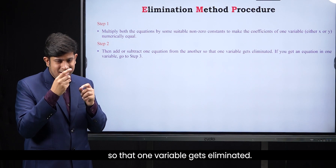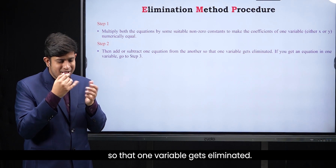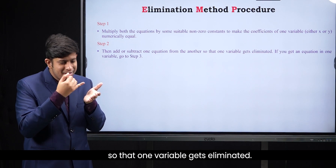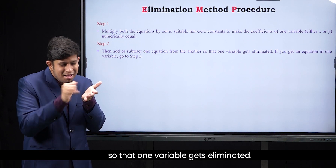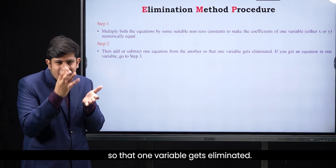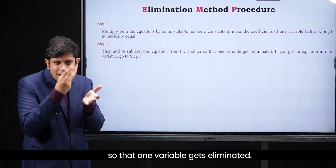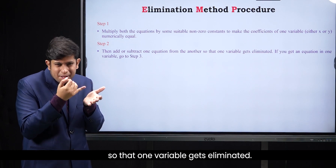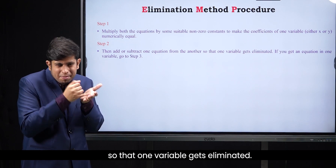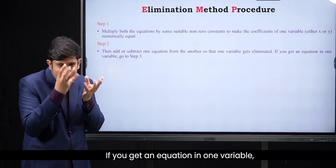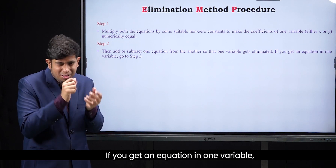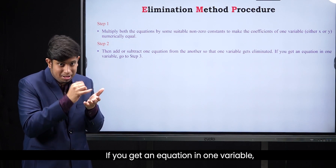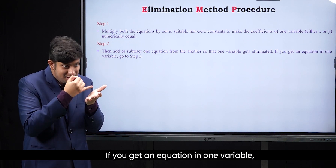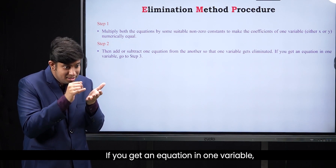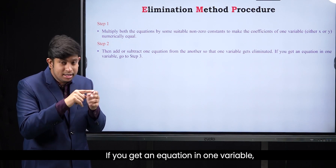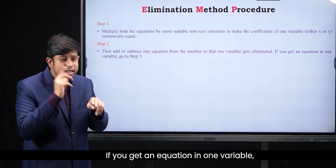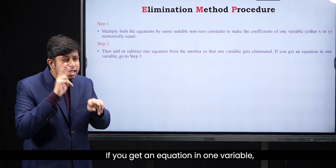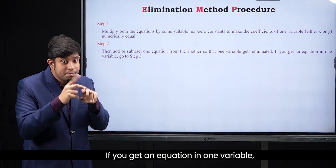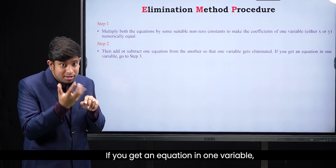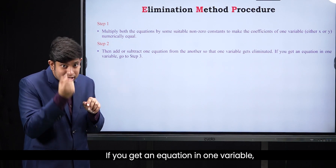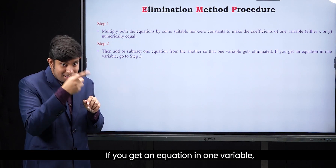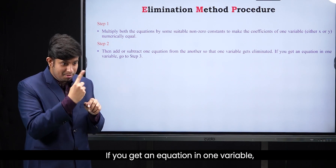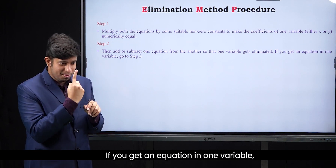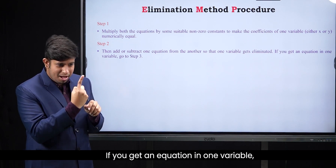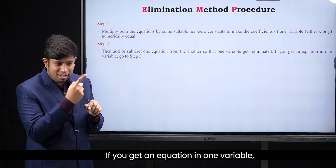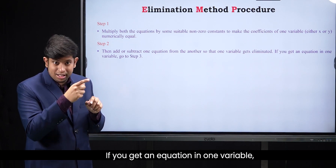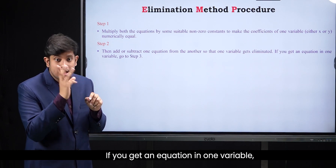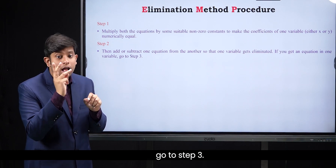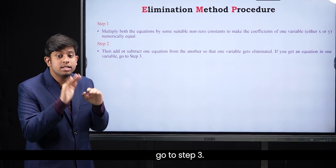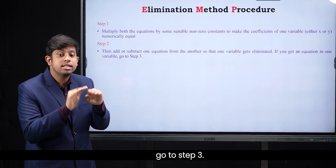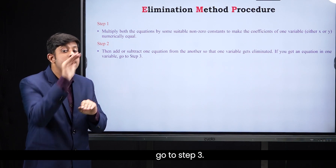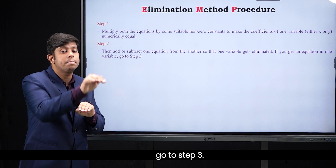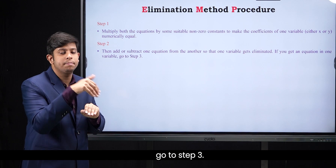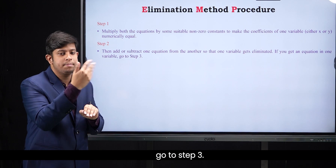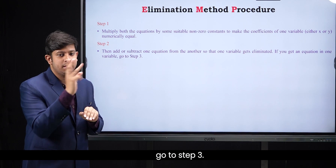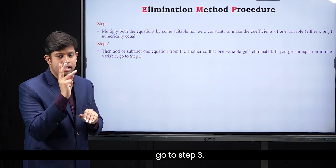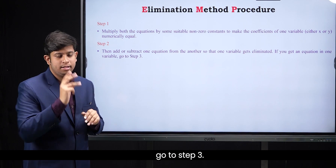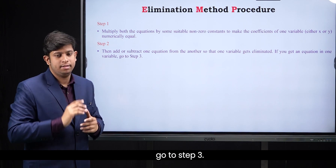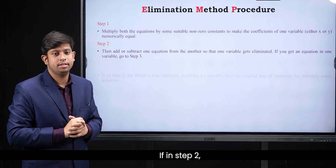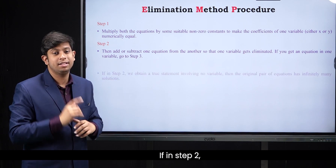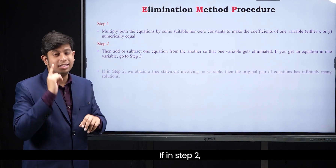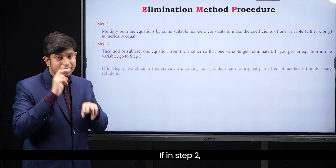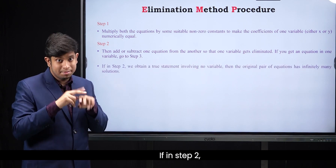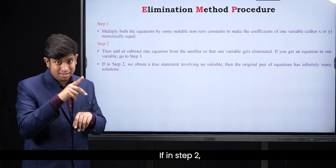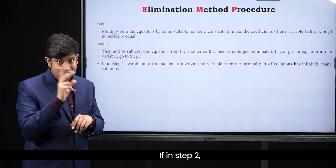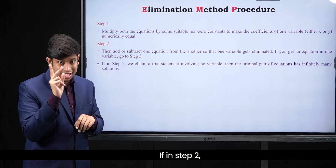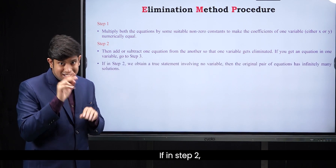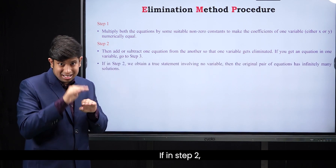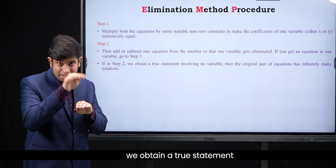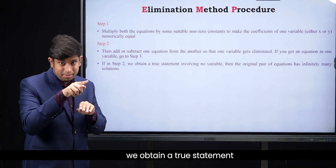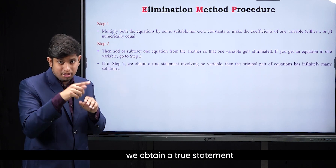eliminated. If you get an equation in one variable, go to step 3. If in step 2 we obtain a